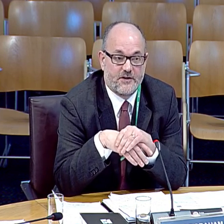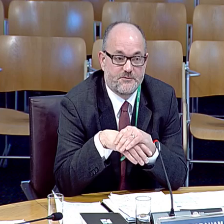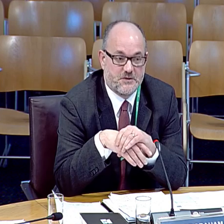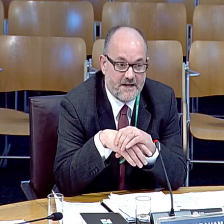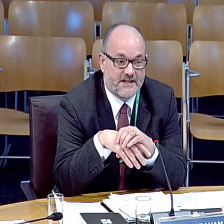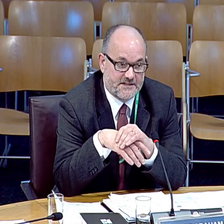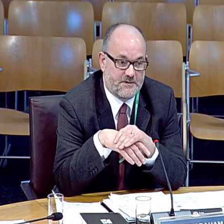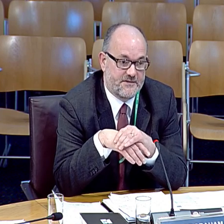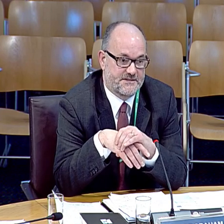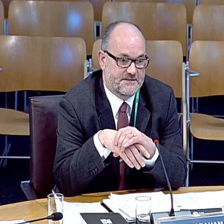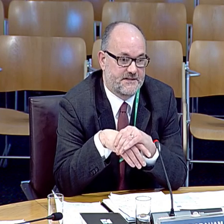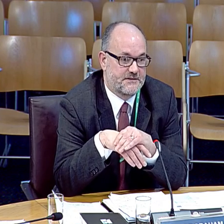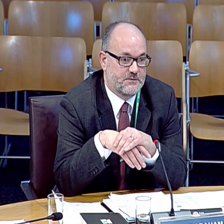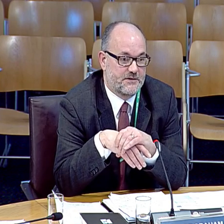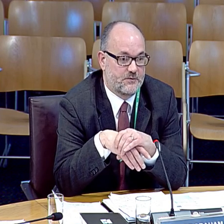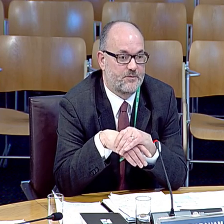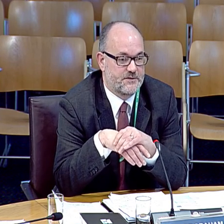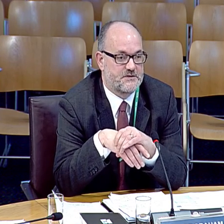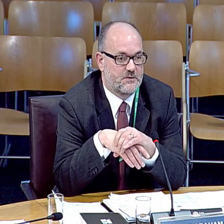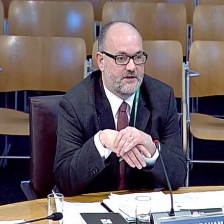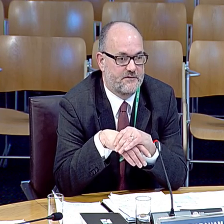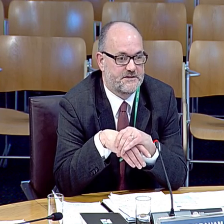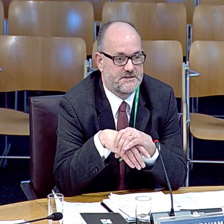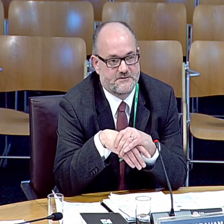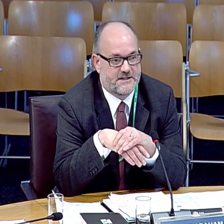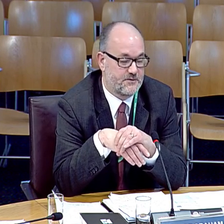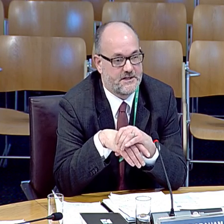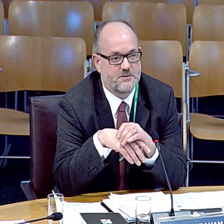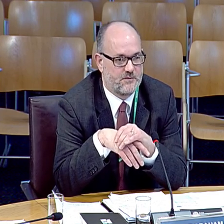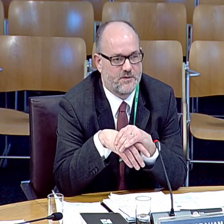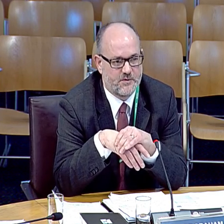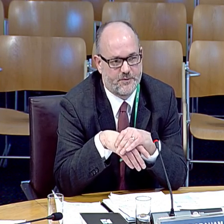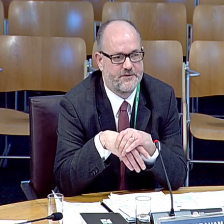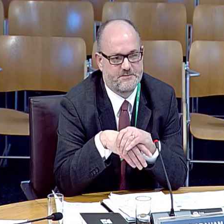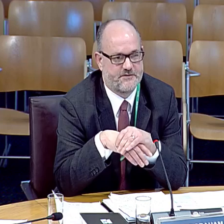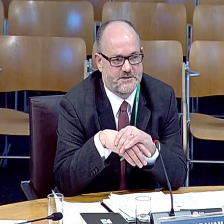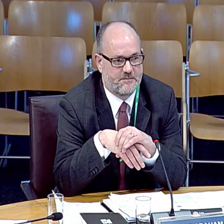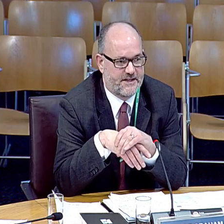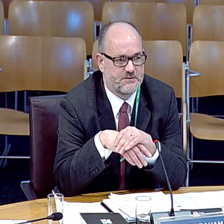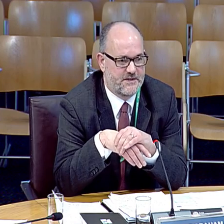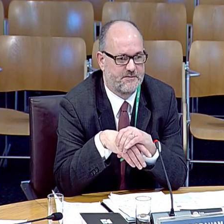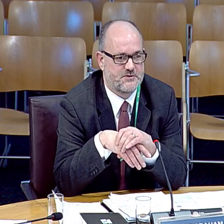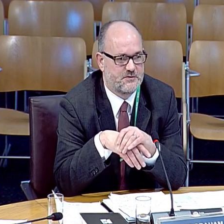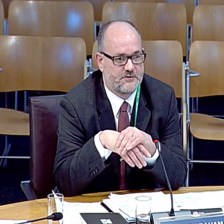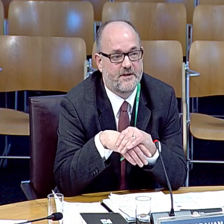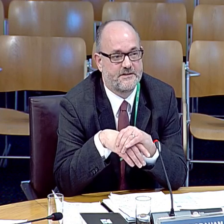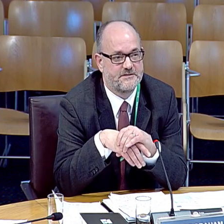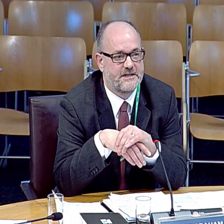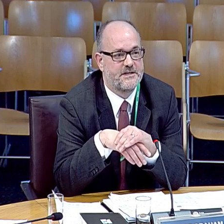Too many experiences, I think, that we could all point to where universities have said, oh, yes, we'll put this provision in place when a student arrives.